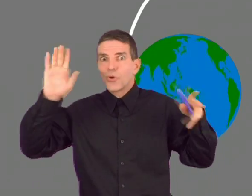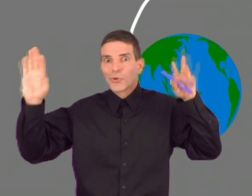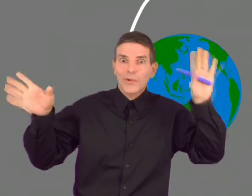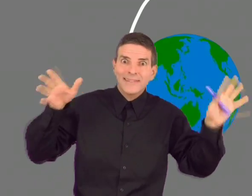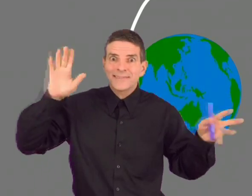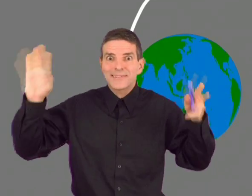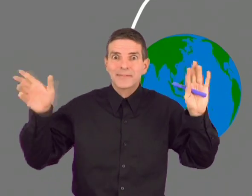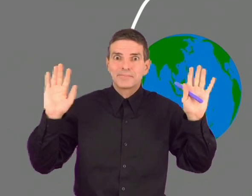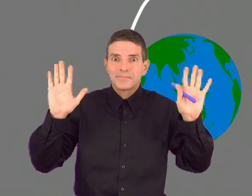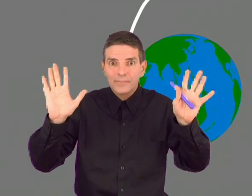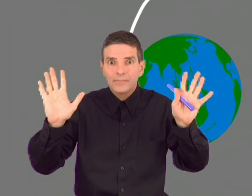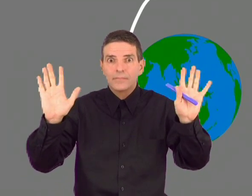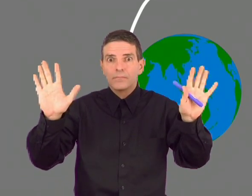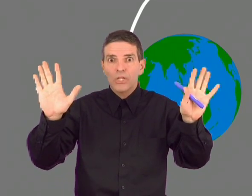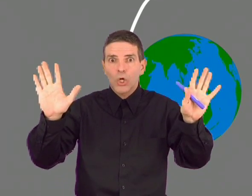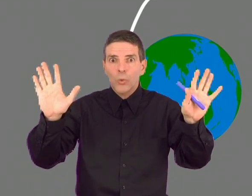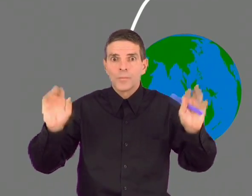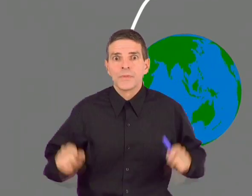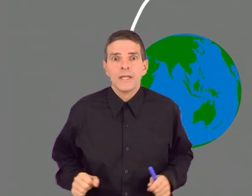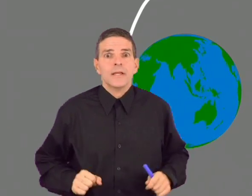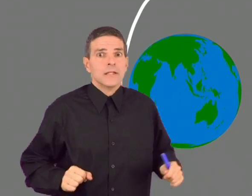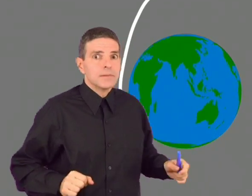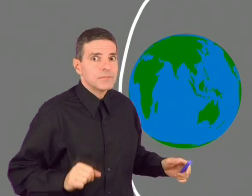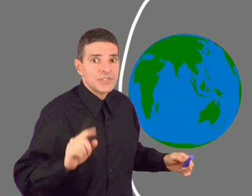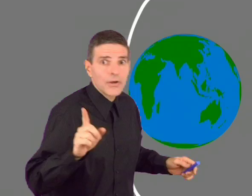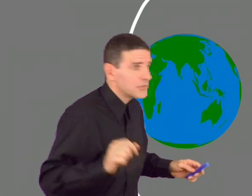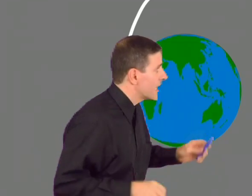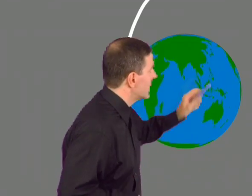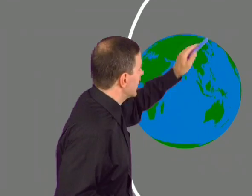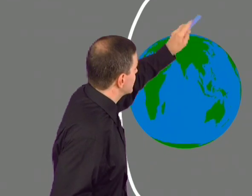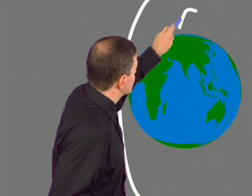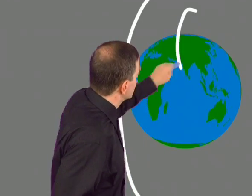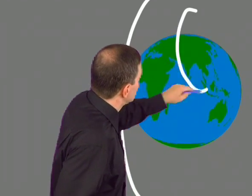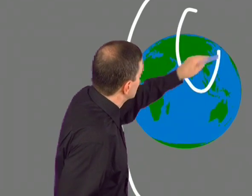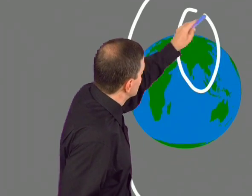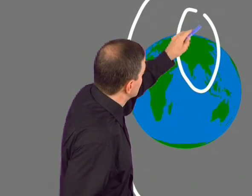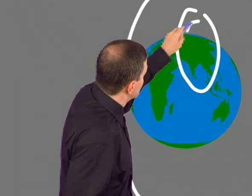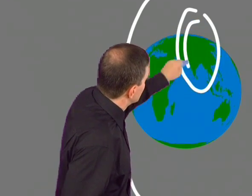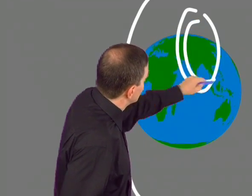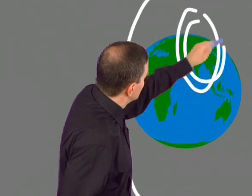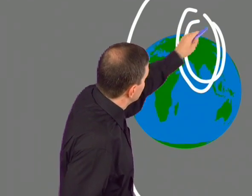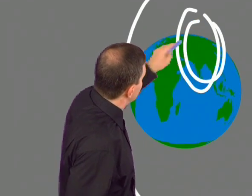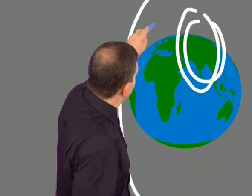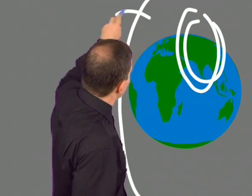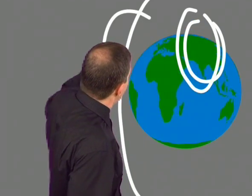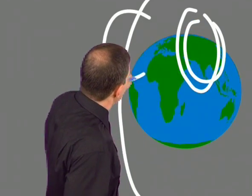solar winds that blow, stereo satellites that fly in